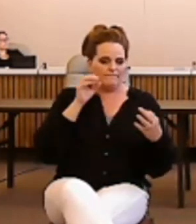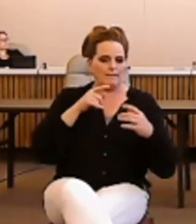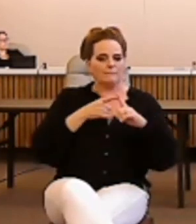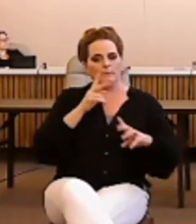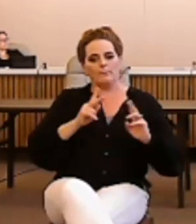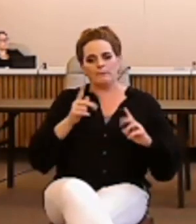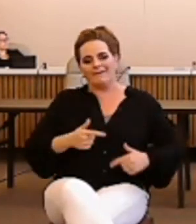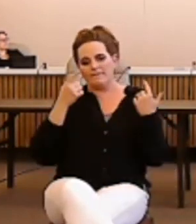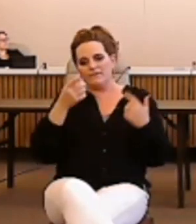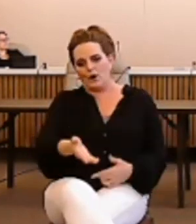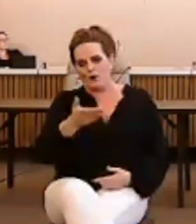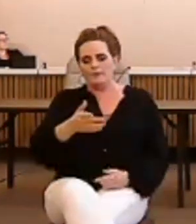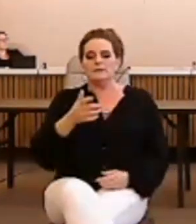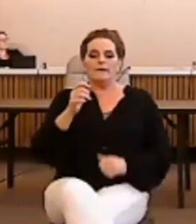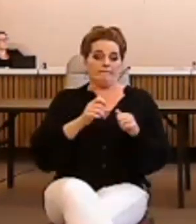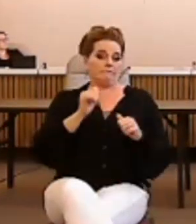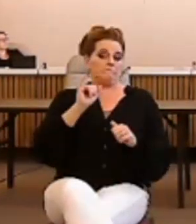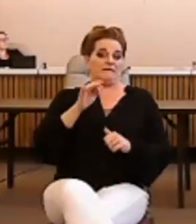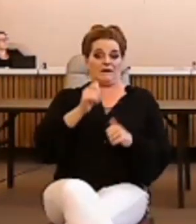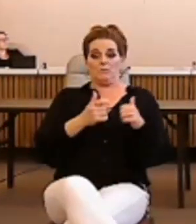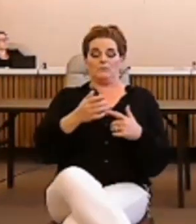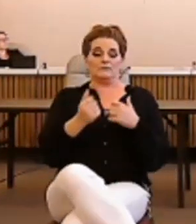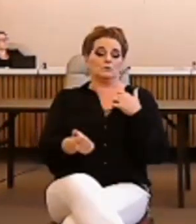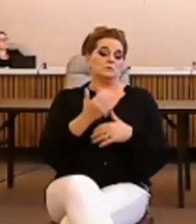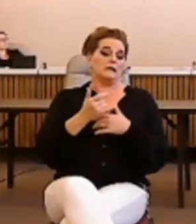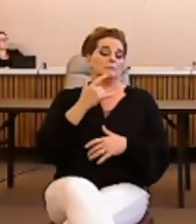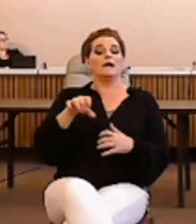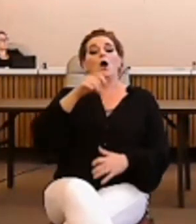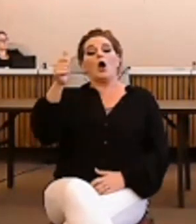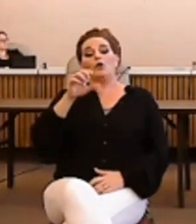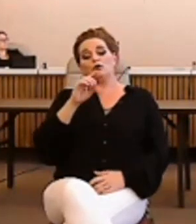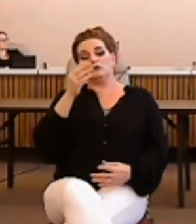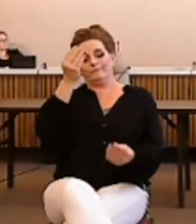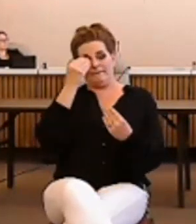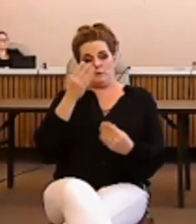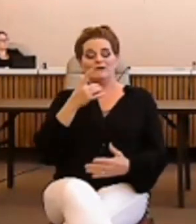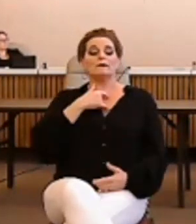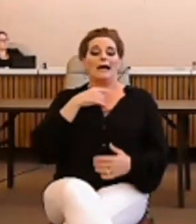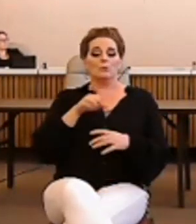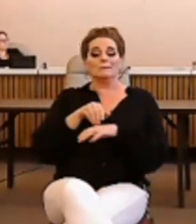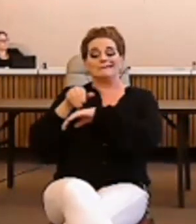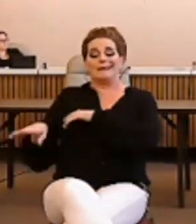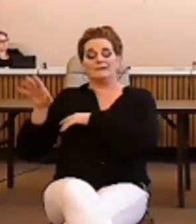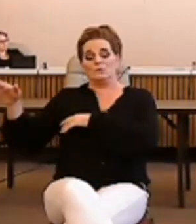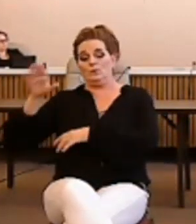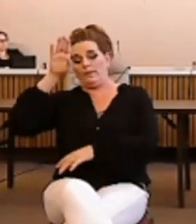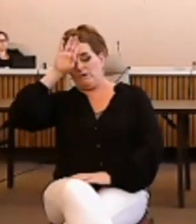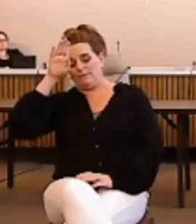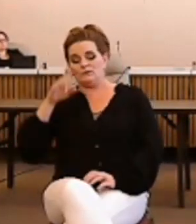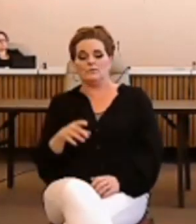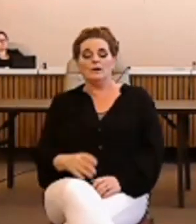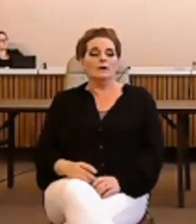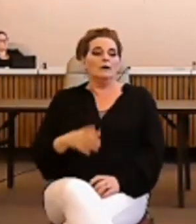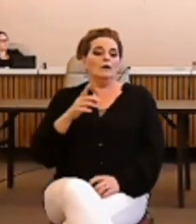If anybody wants to send me anecdotal data, I will forward it on to him, because I did explain to him that part of the